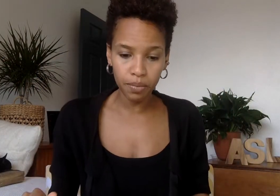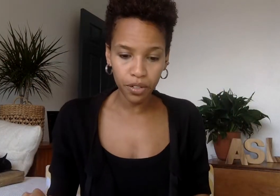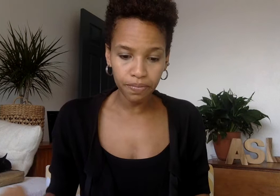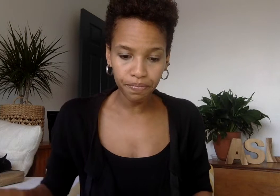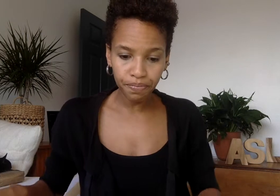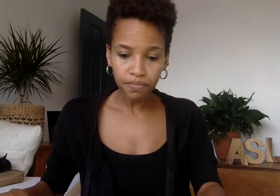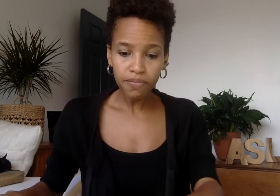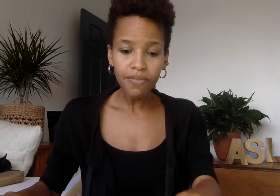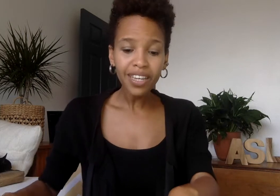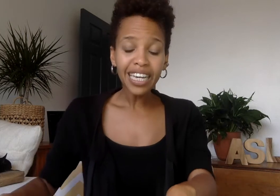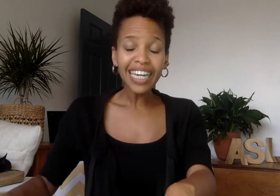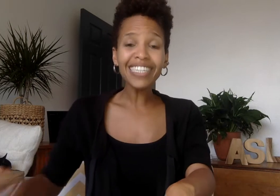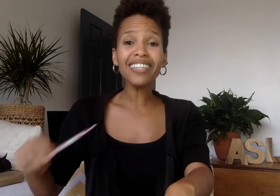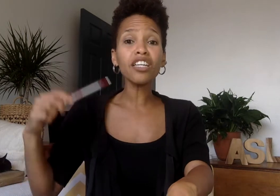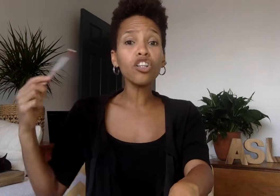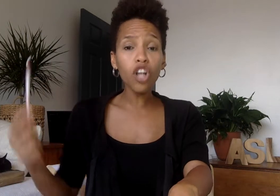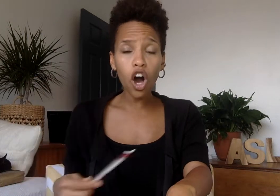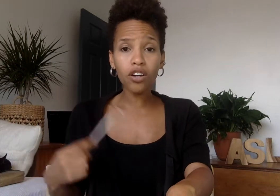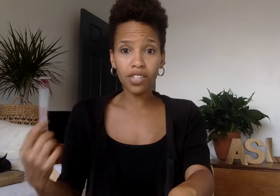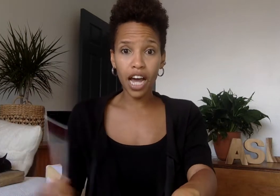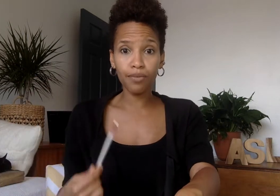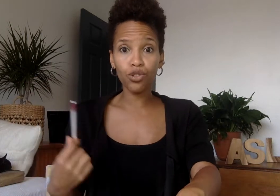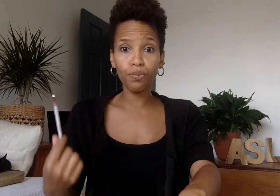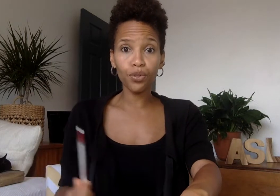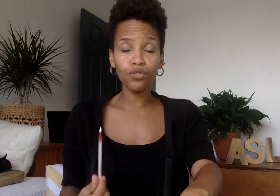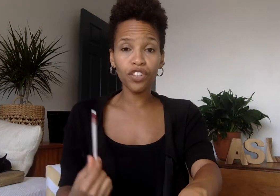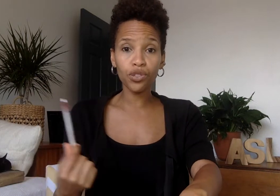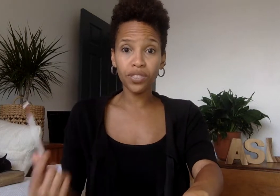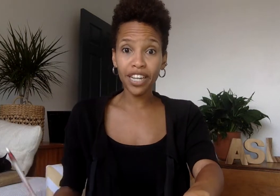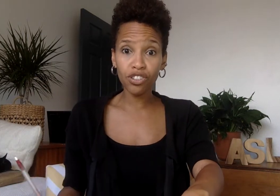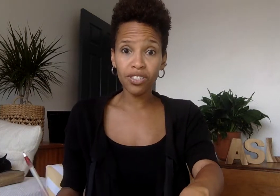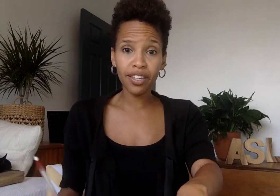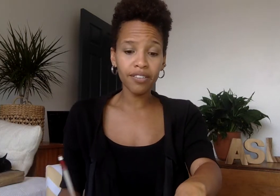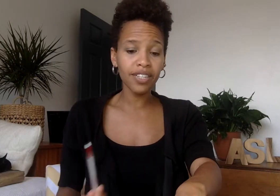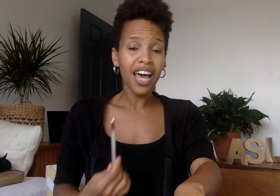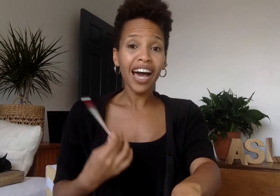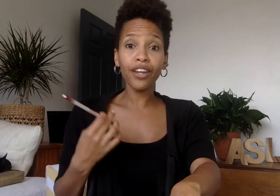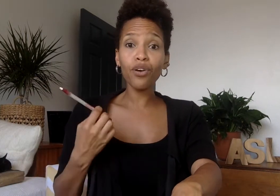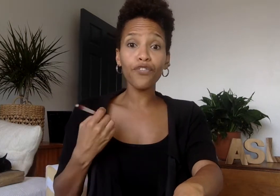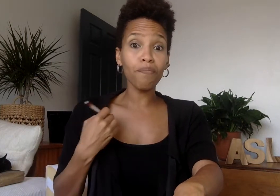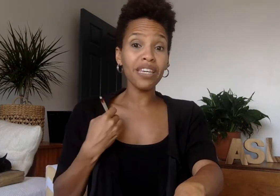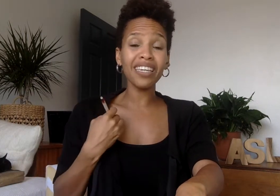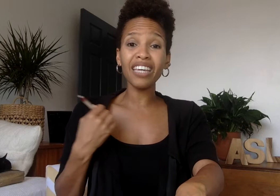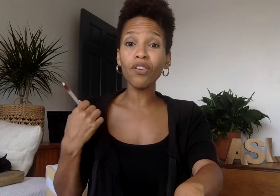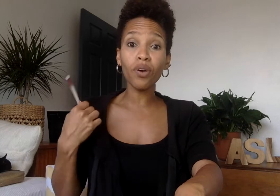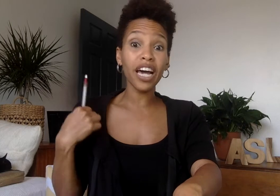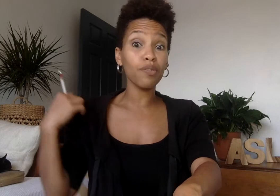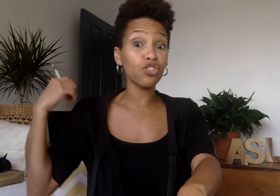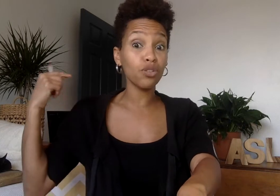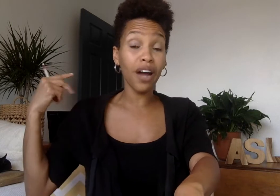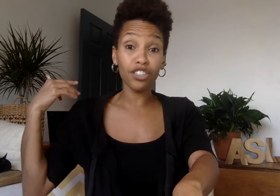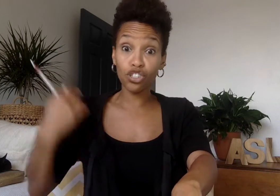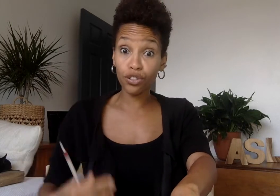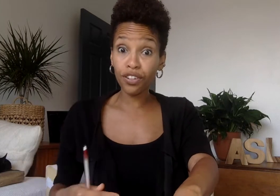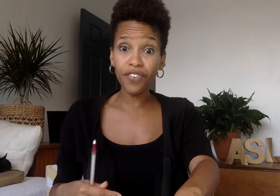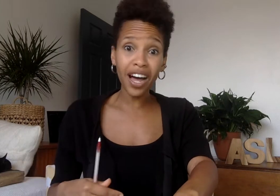possible. It takes a long time to improve visualization skills. I know for me, even when I got